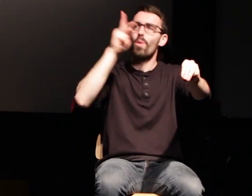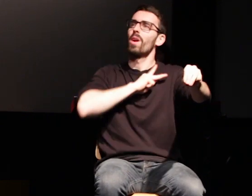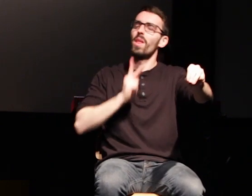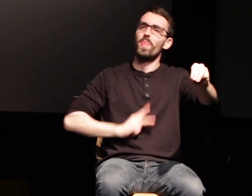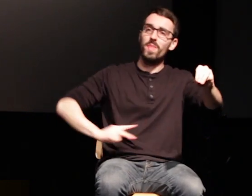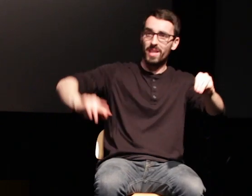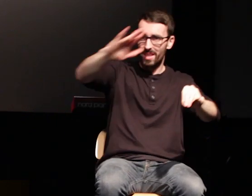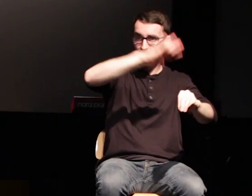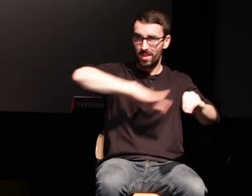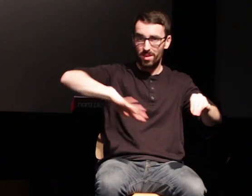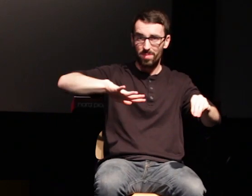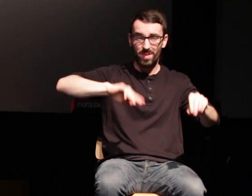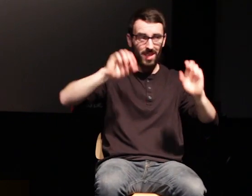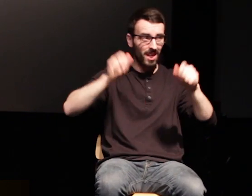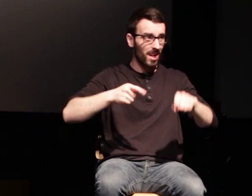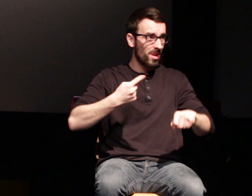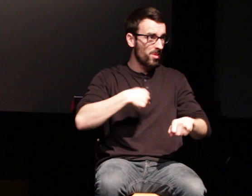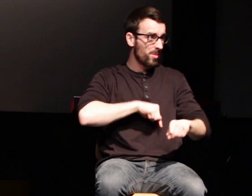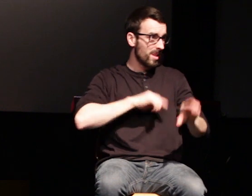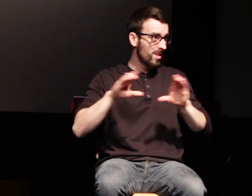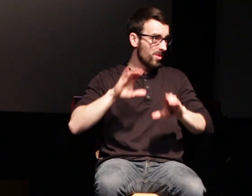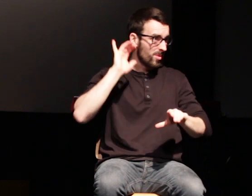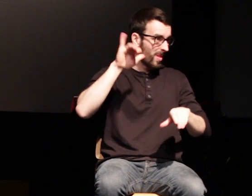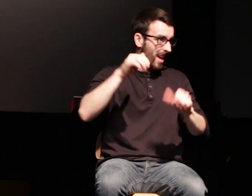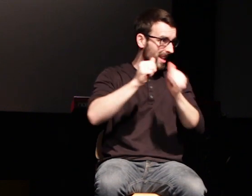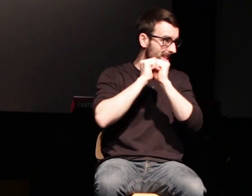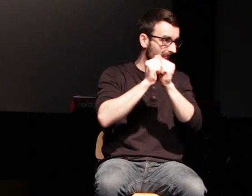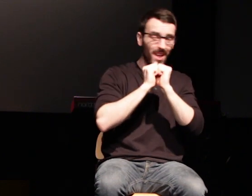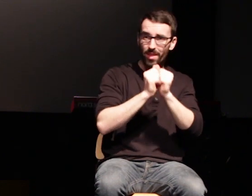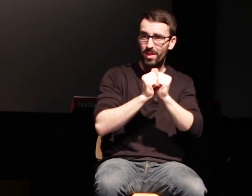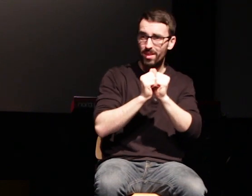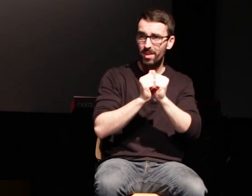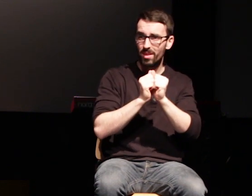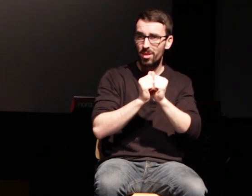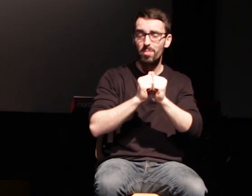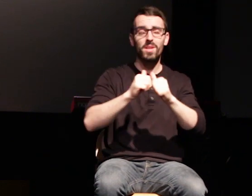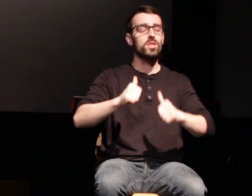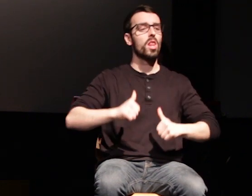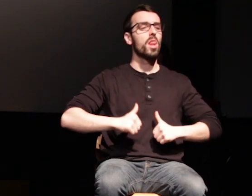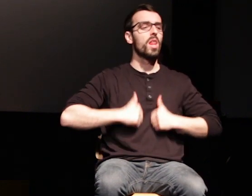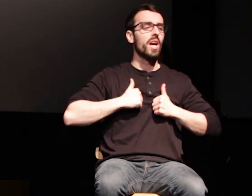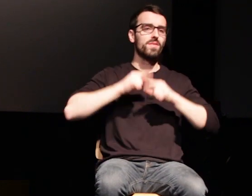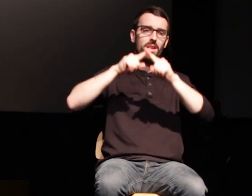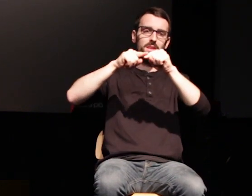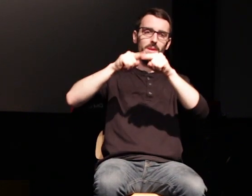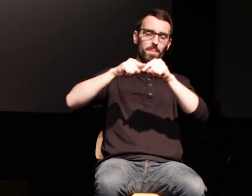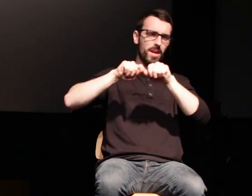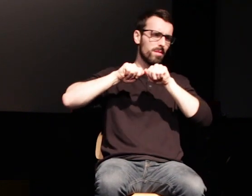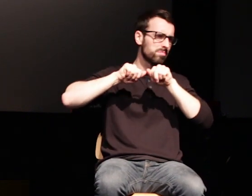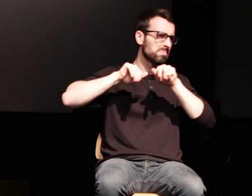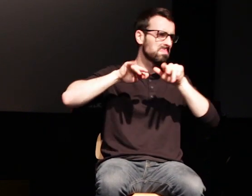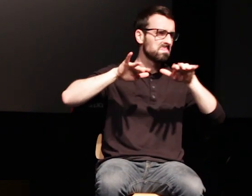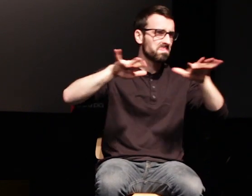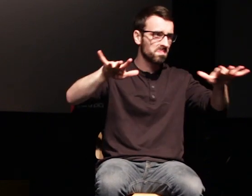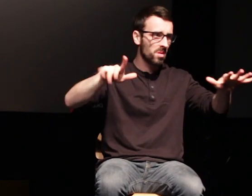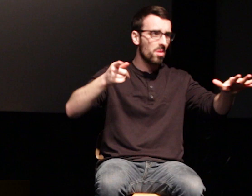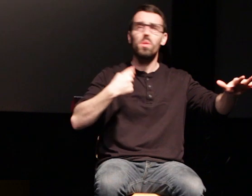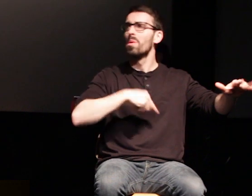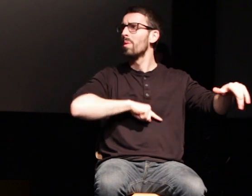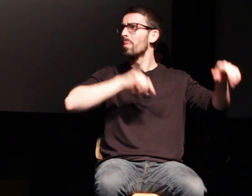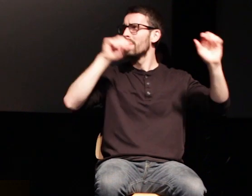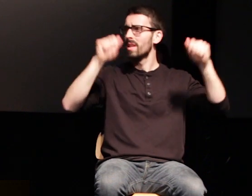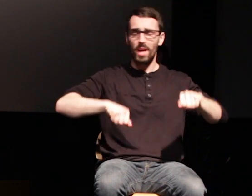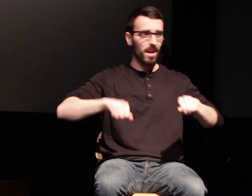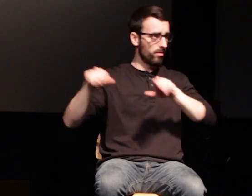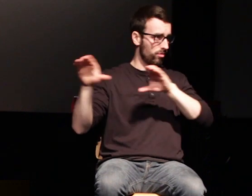together? Because lives hang in the balance. We can do this, and it